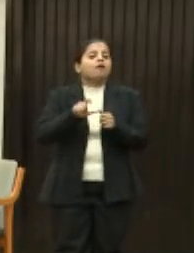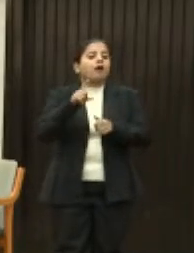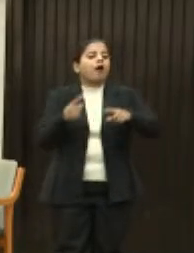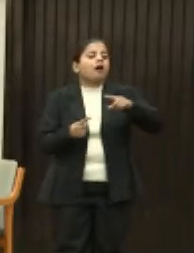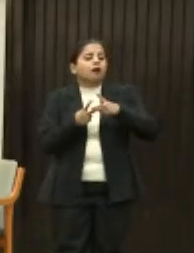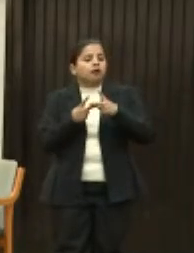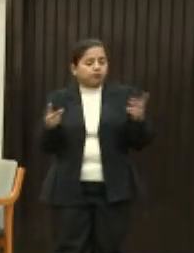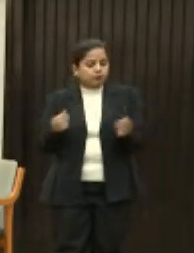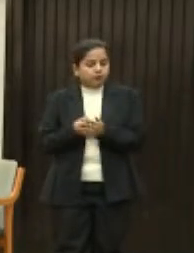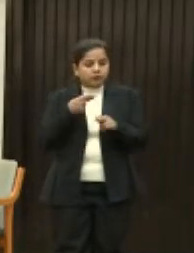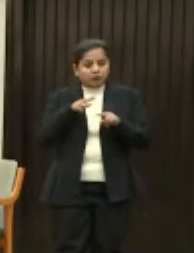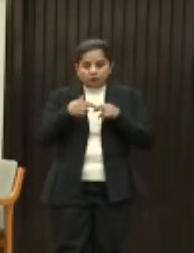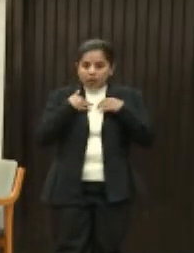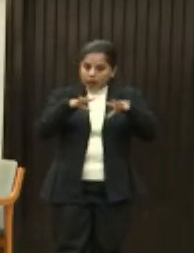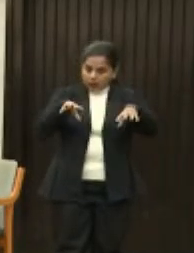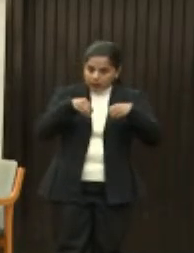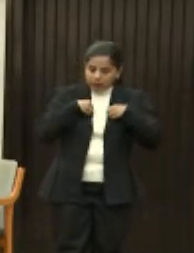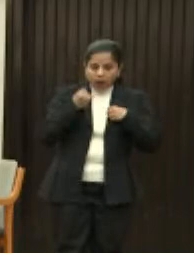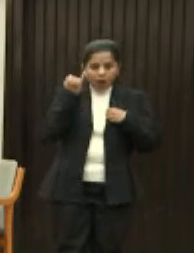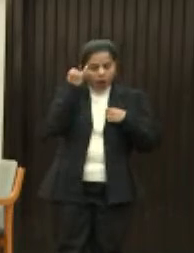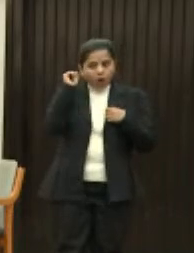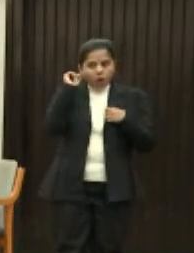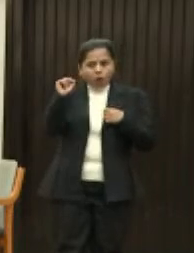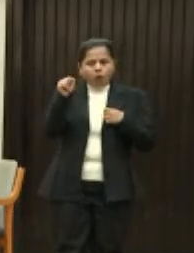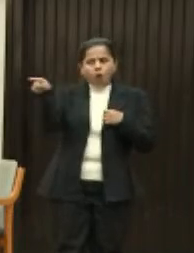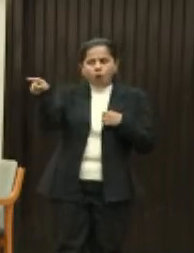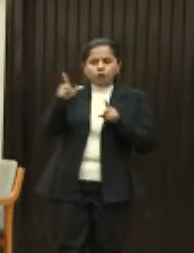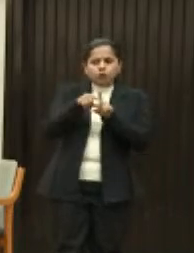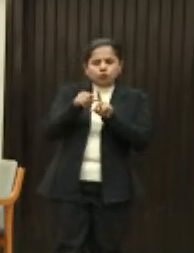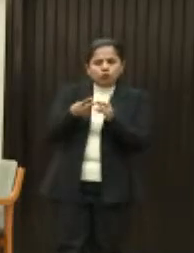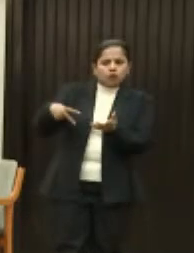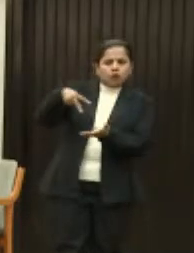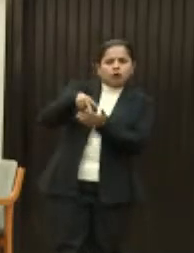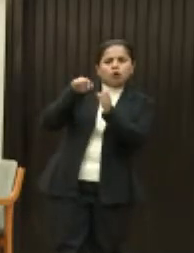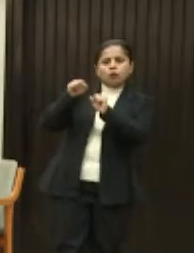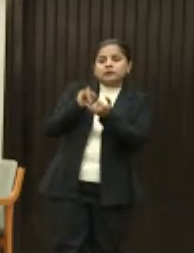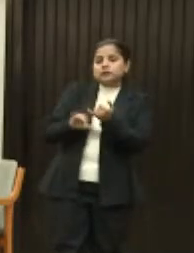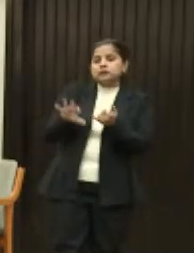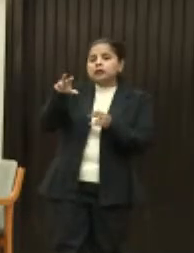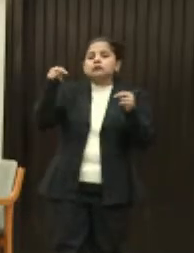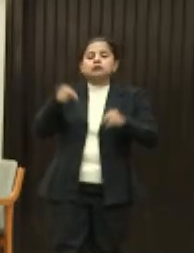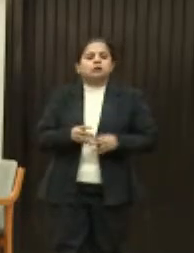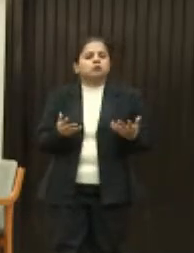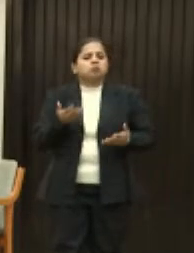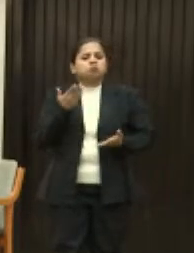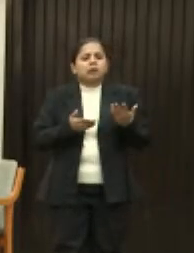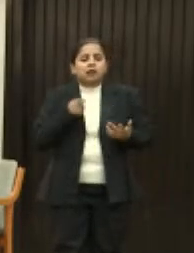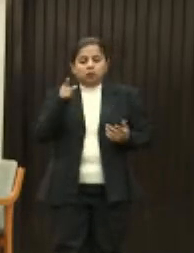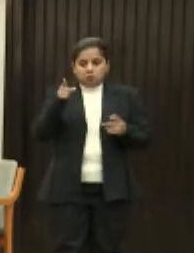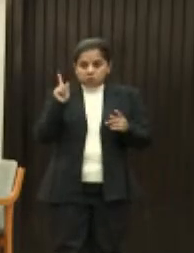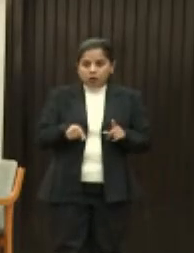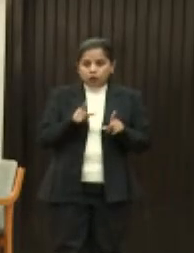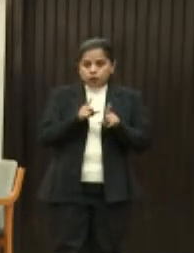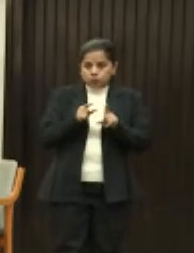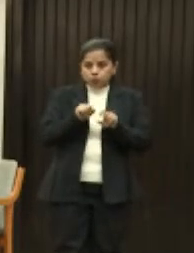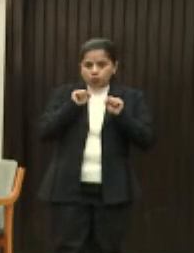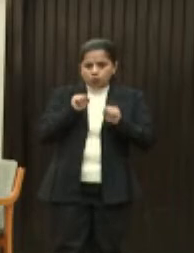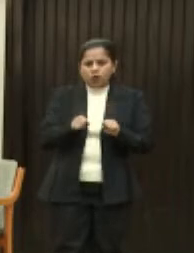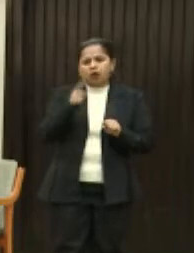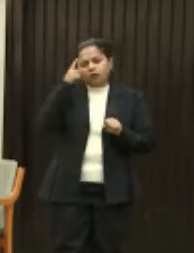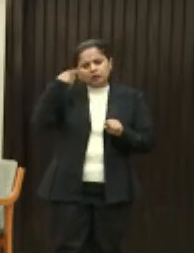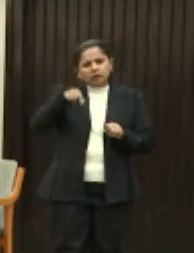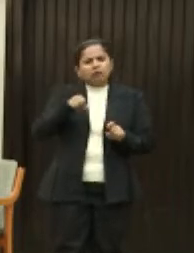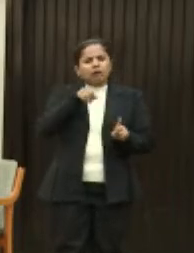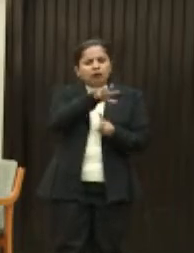So if we accept that ideological position, that the state need not exercise its malign